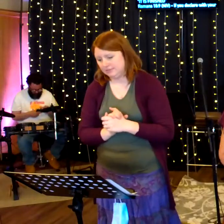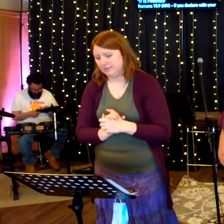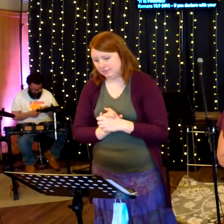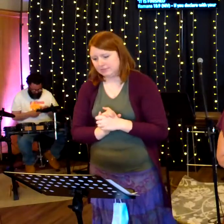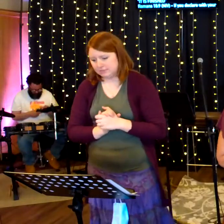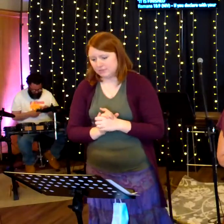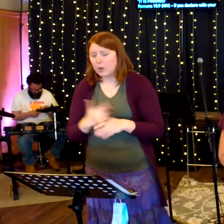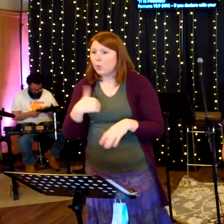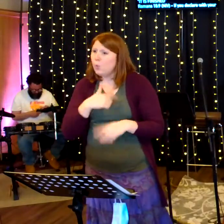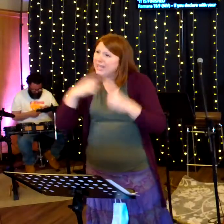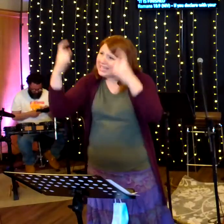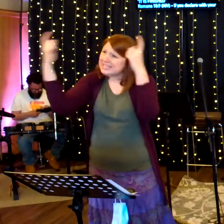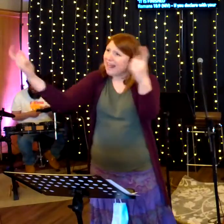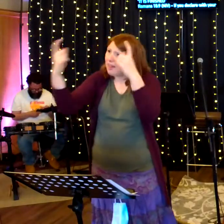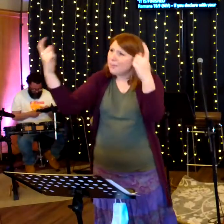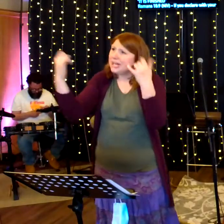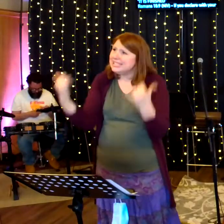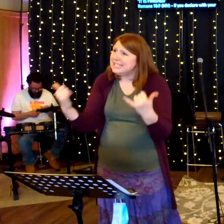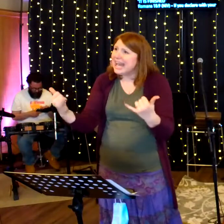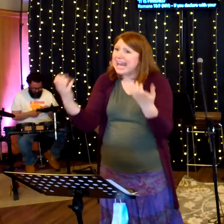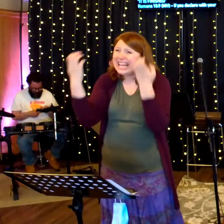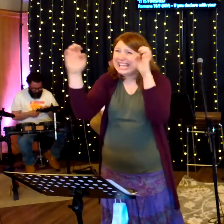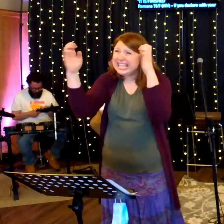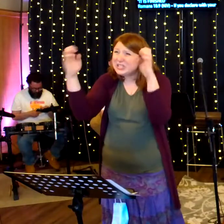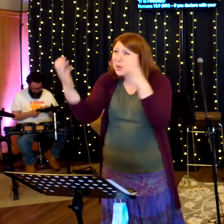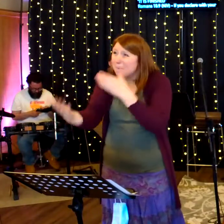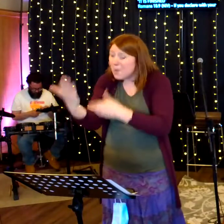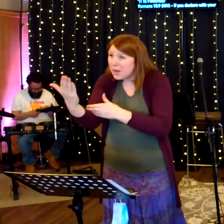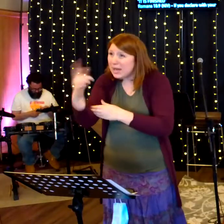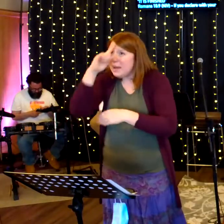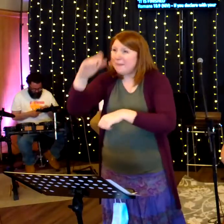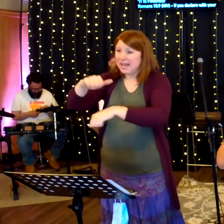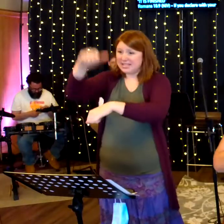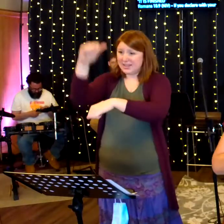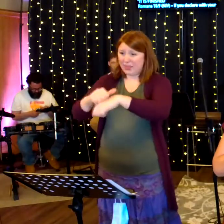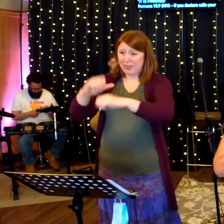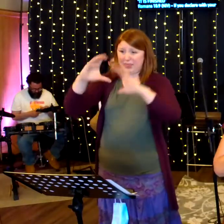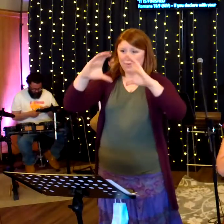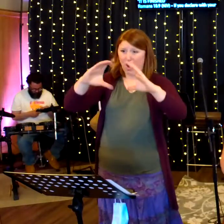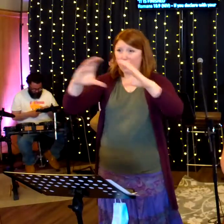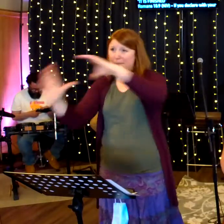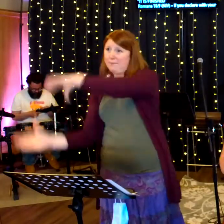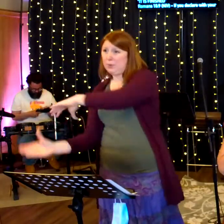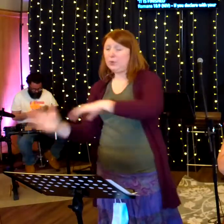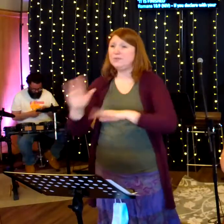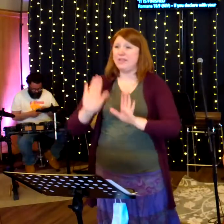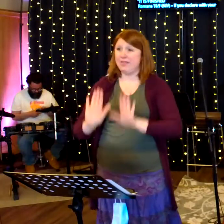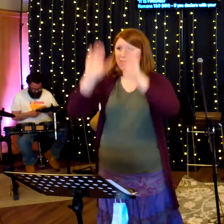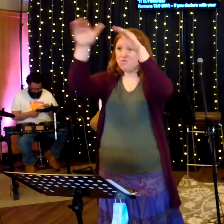And we celebrate today on Easter morning because the tomb is empty and we know about the resurrection, but Jesus knew at that